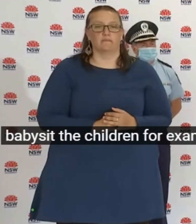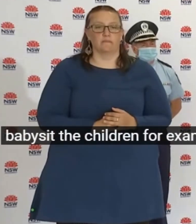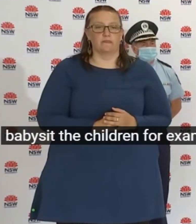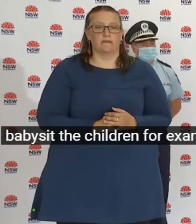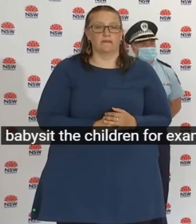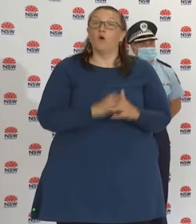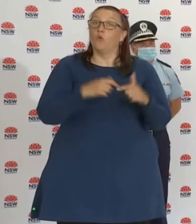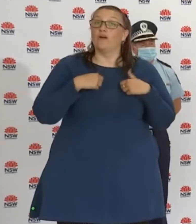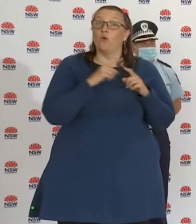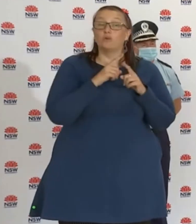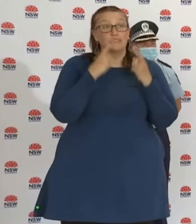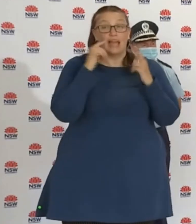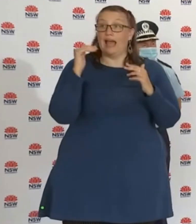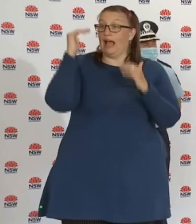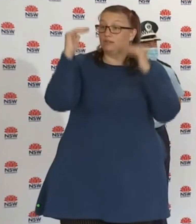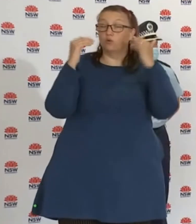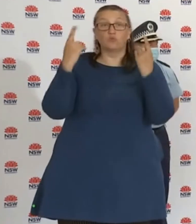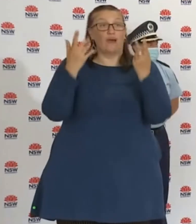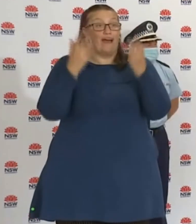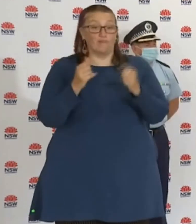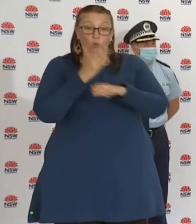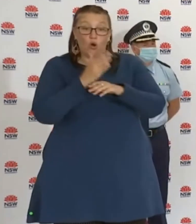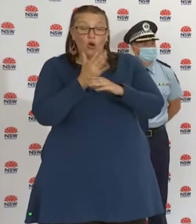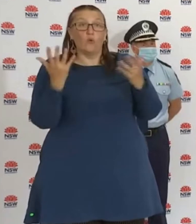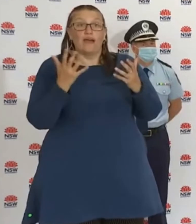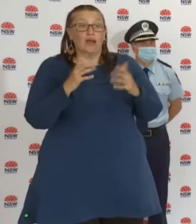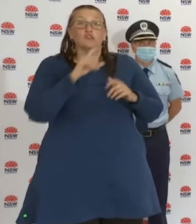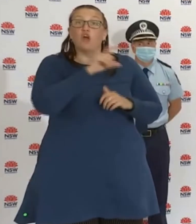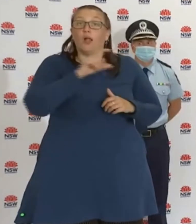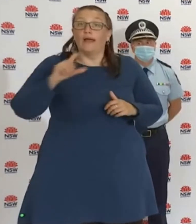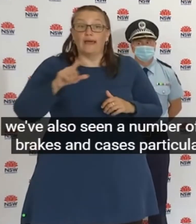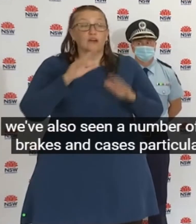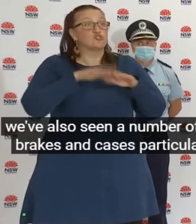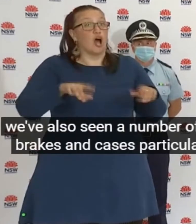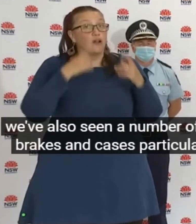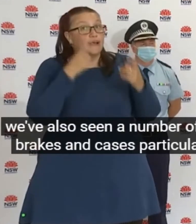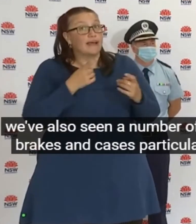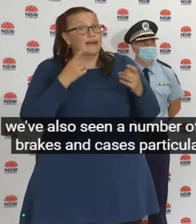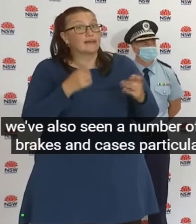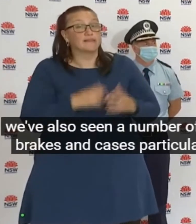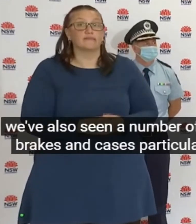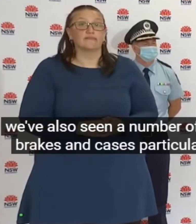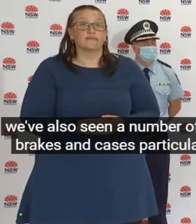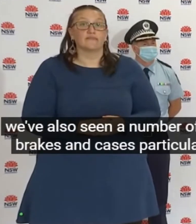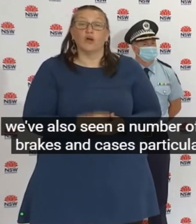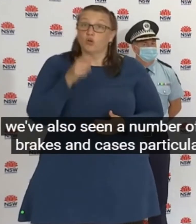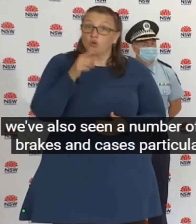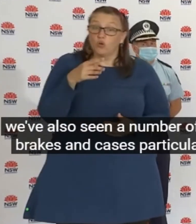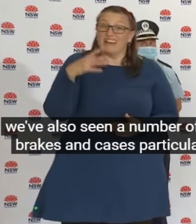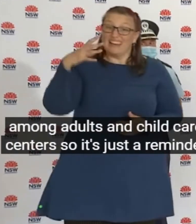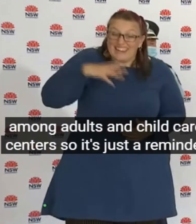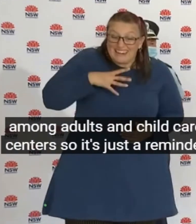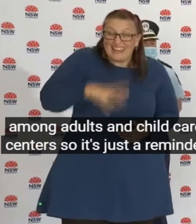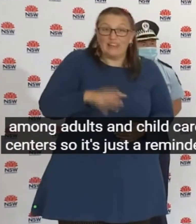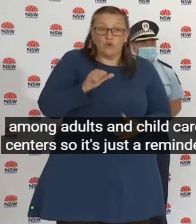in childcare centres. So it's just a reminder that please just reserve childcare centres if you really need to have your child in childcare. Otherwise,